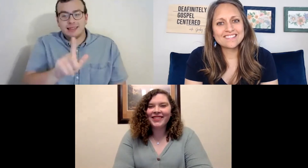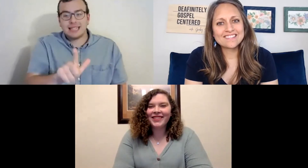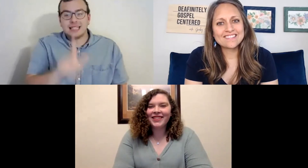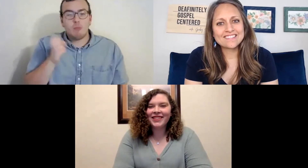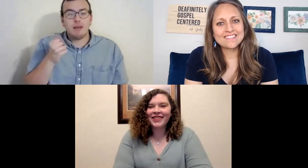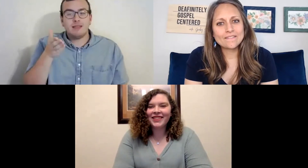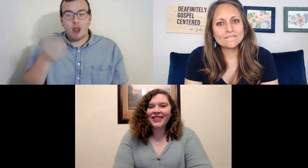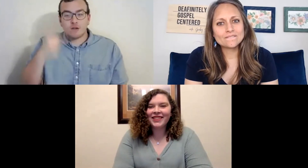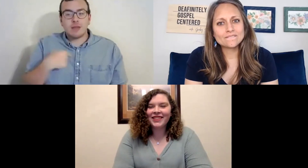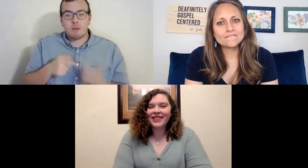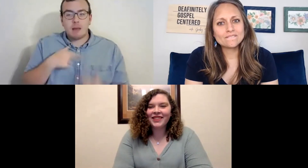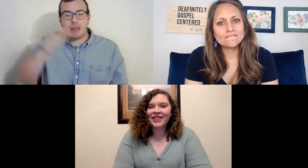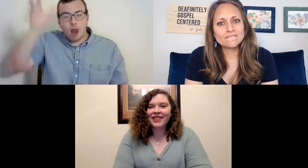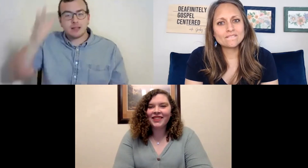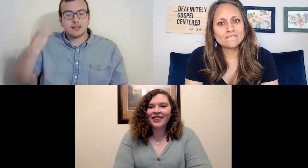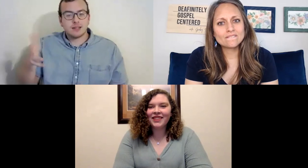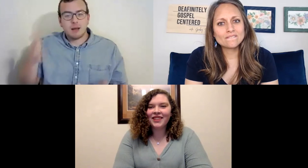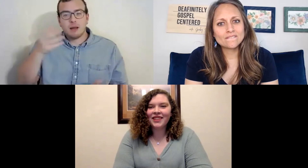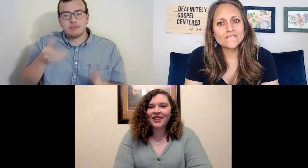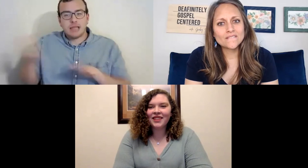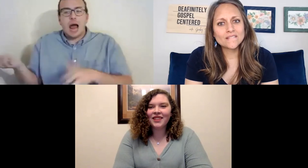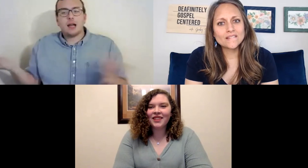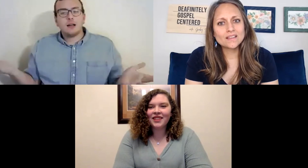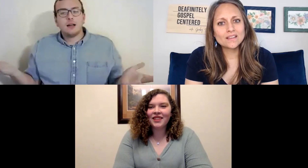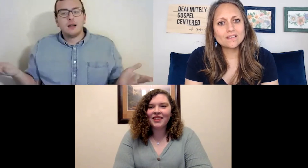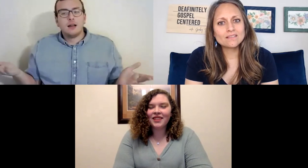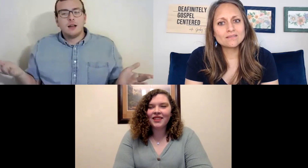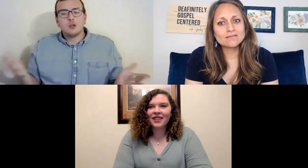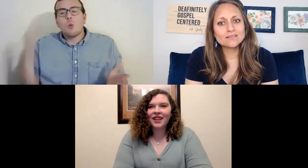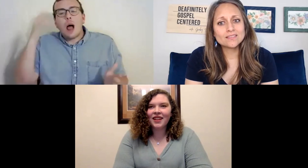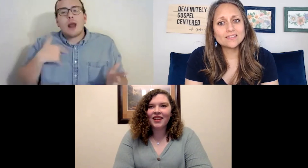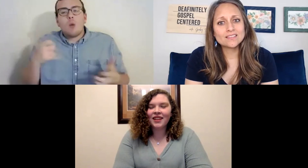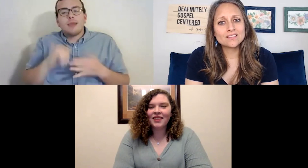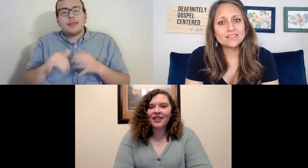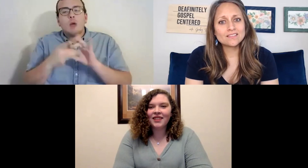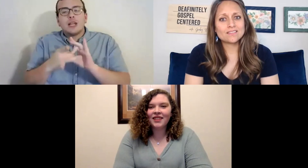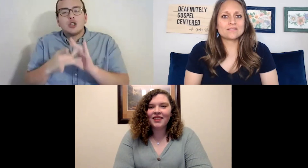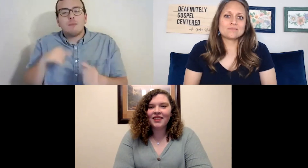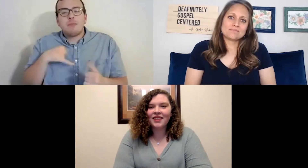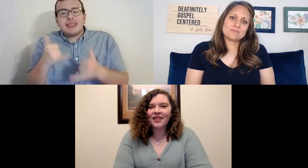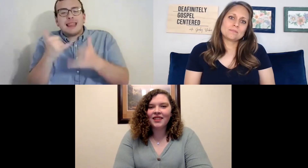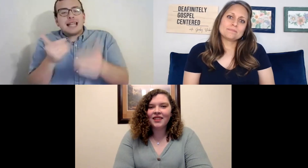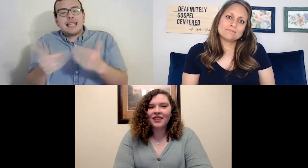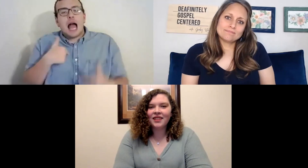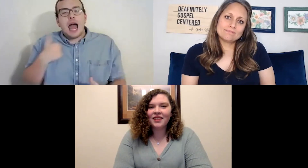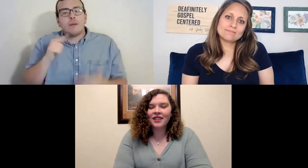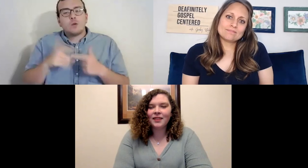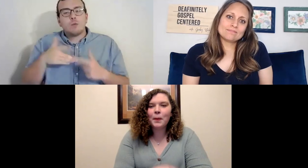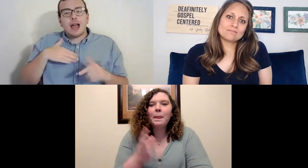You have to work through that relationship. Because if I had actually passed away, that was the last thing that my sister would have